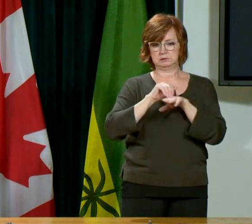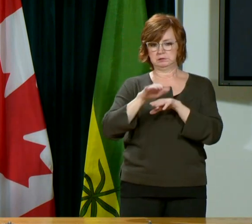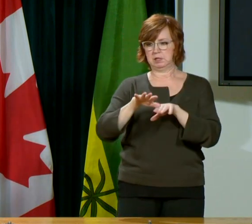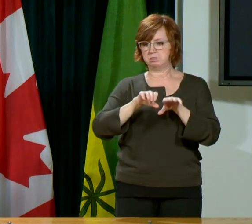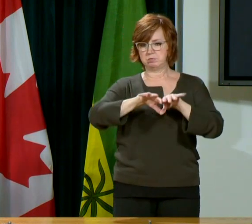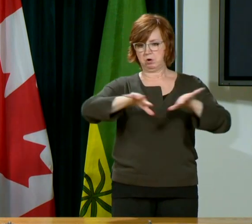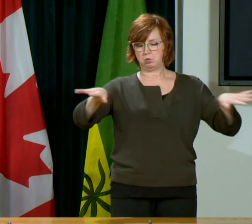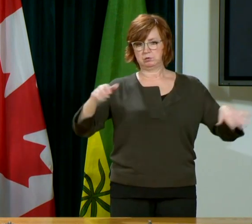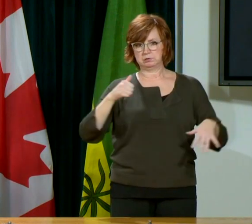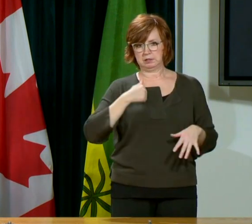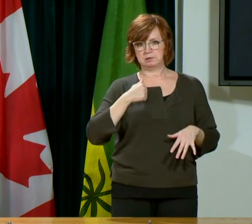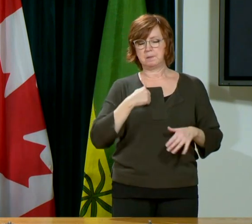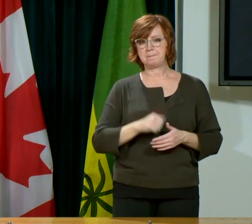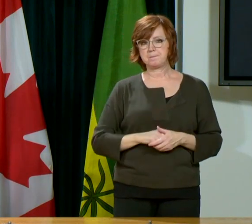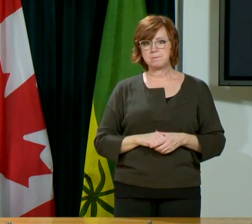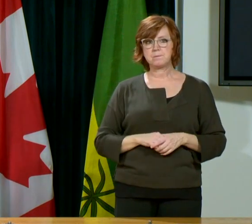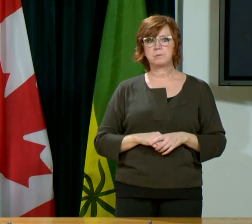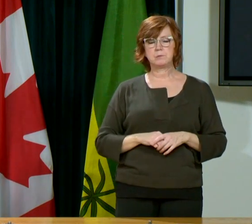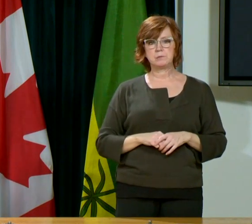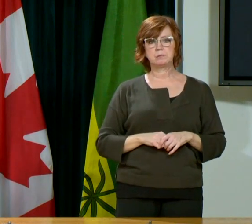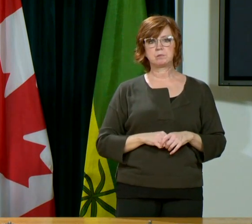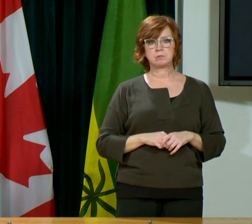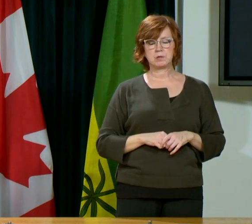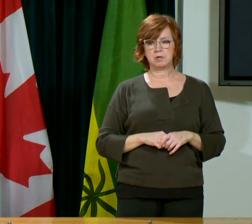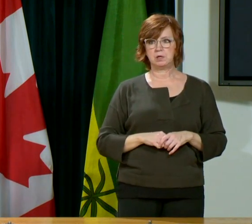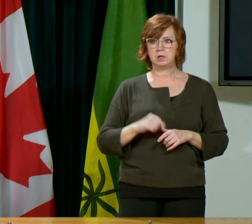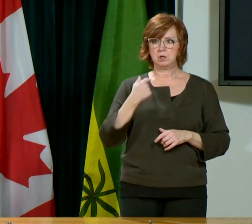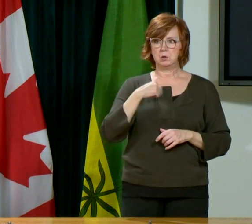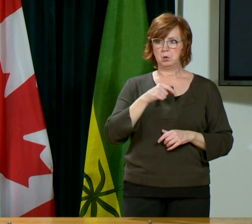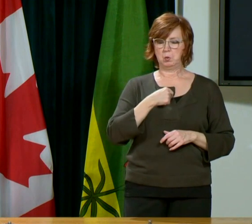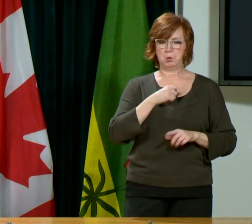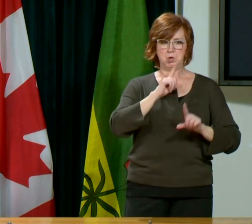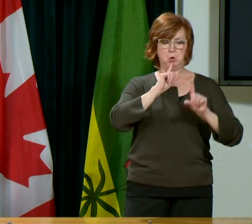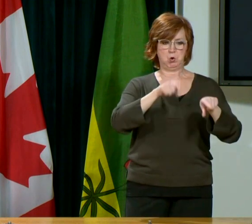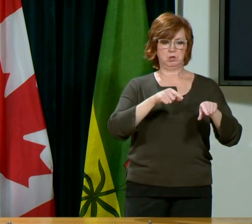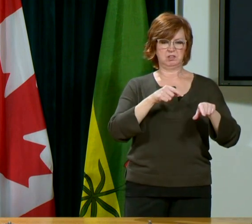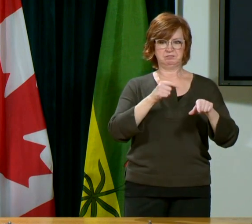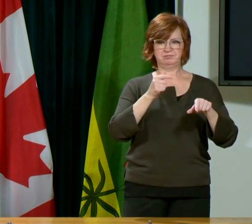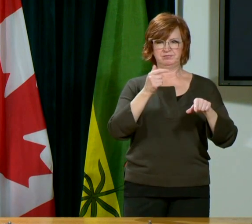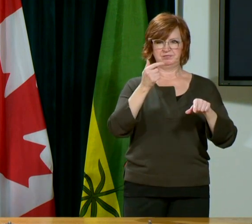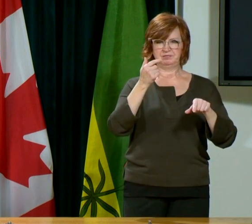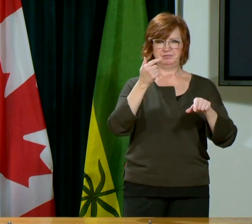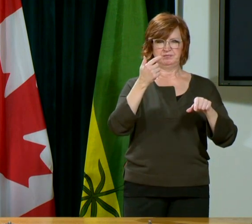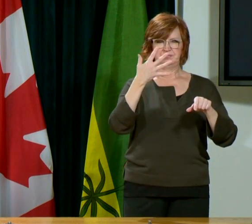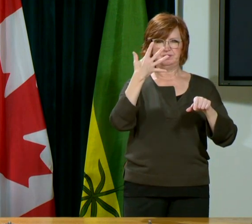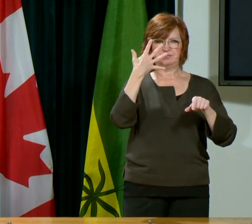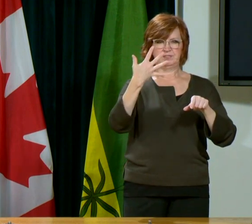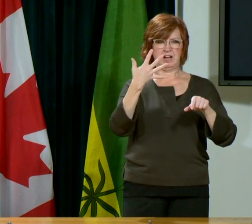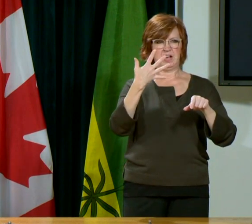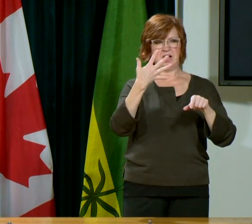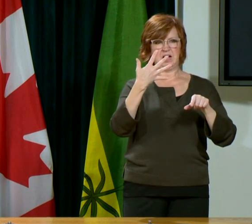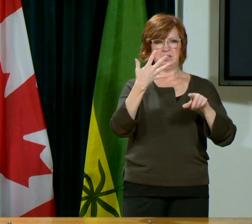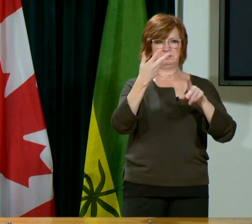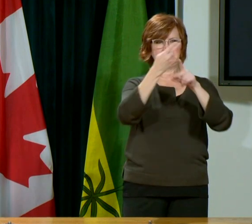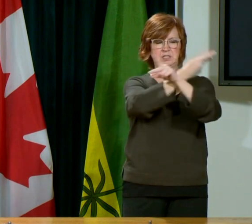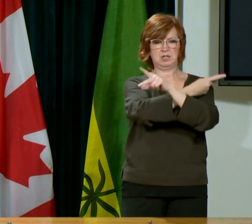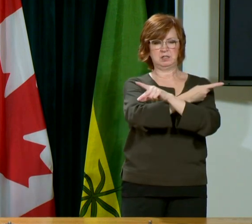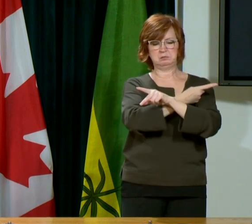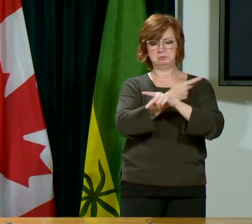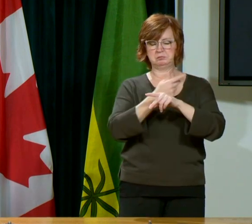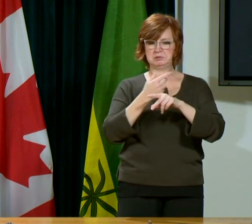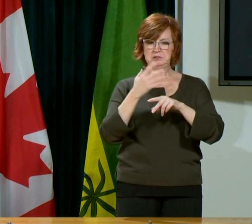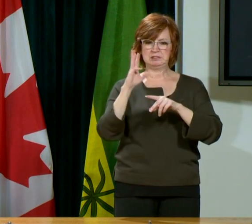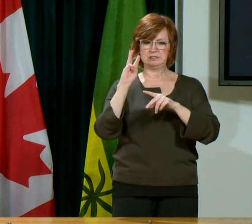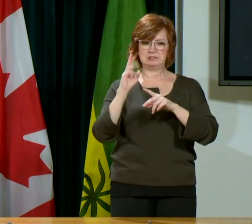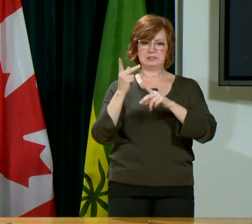as I've said before, we've ordered 4 to 5 to 6 times the quantities we would normally order over and above what our normal order,